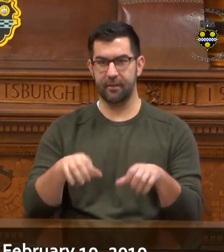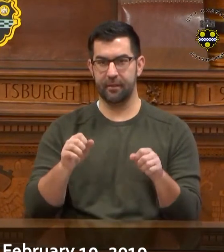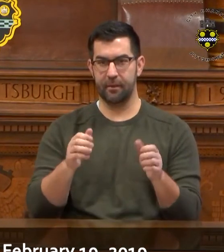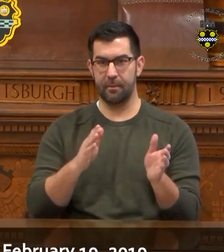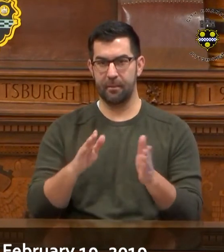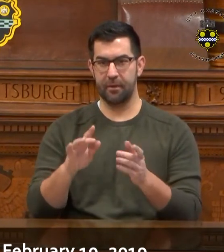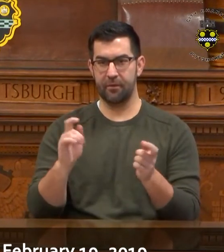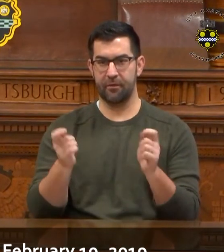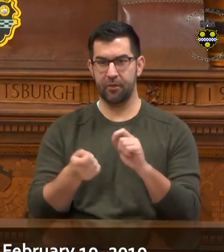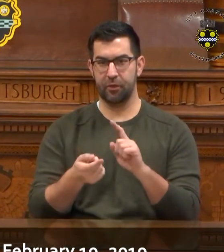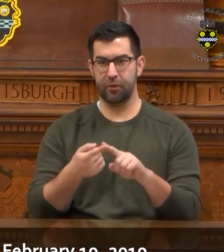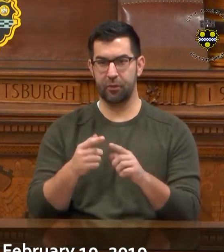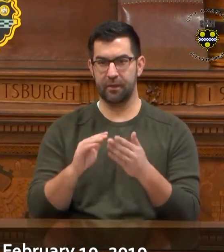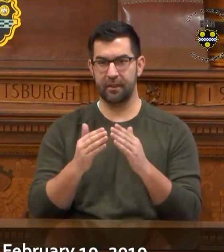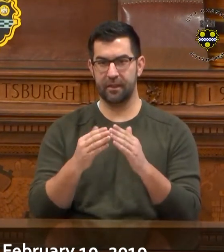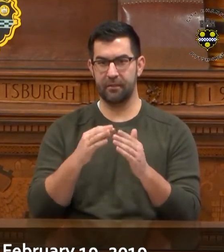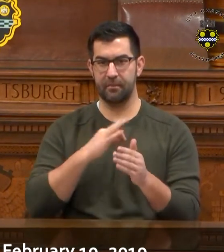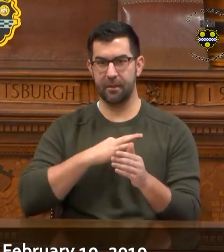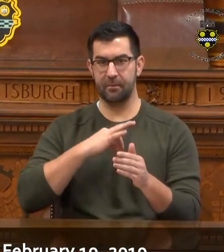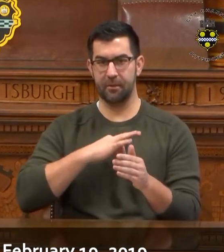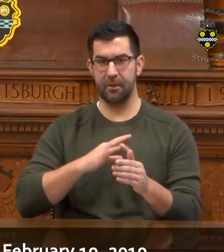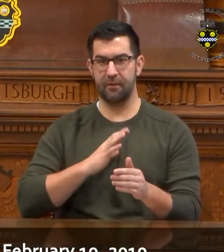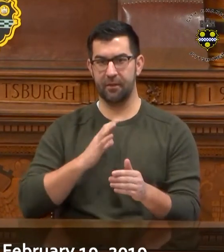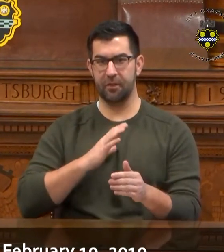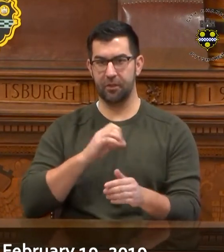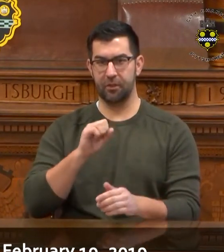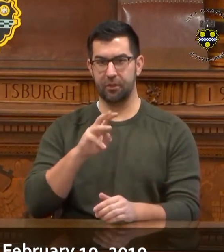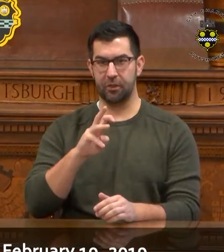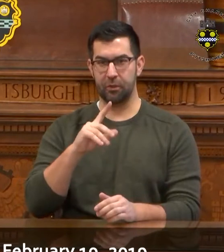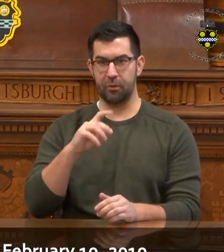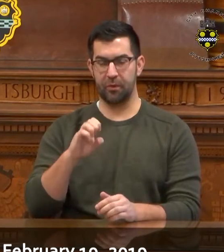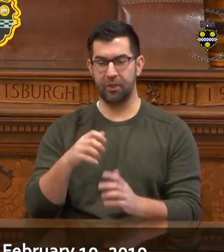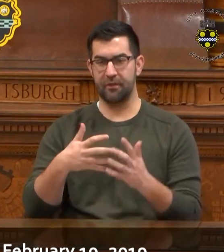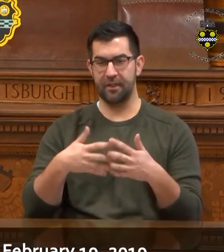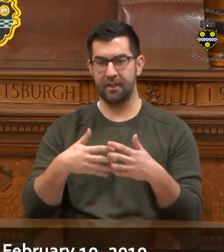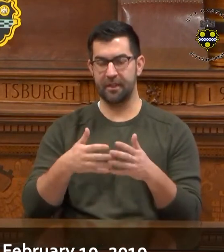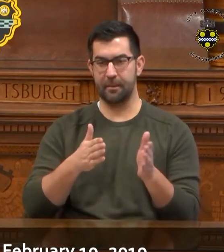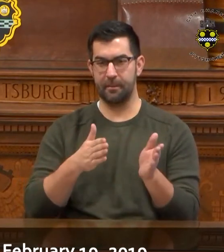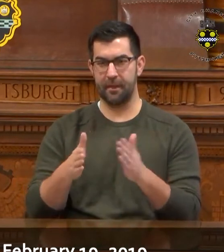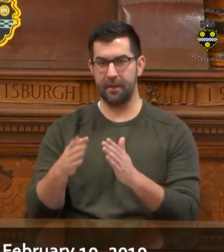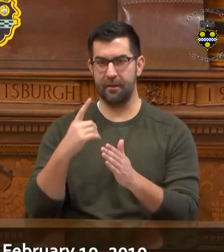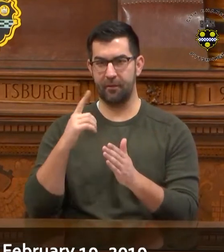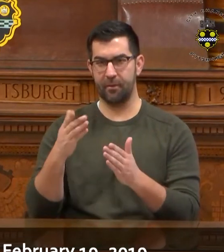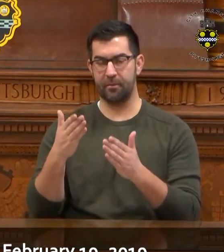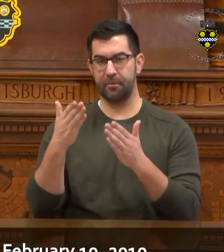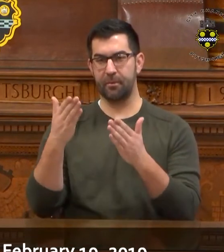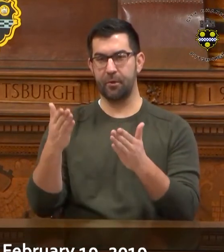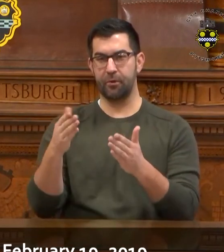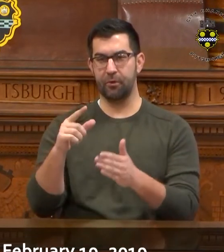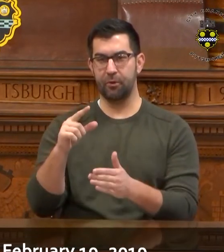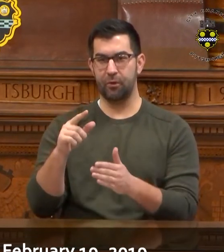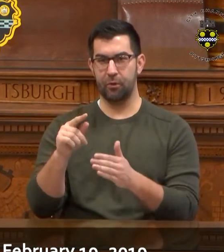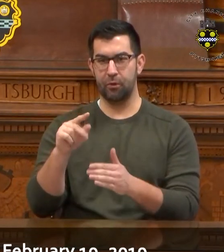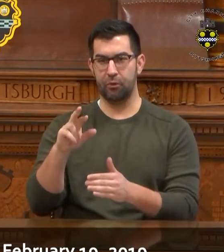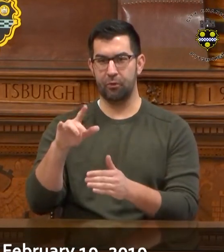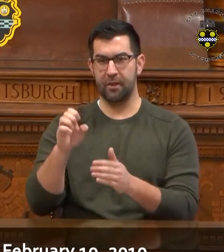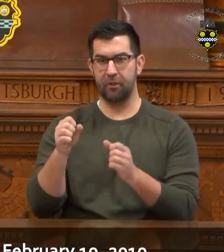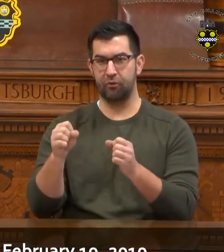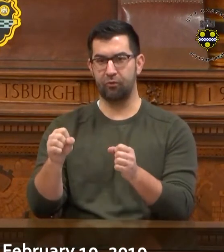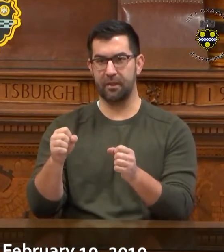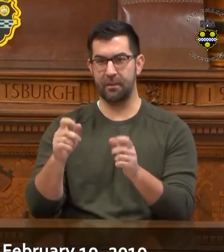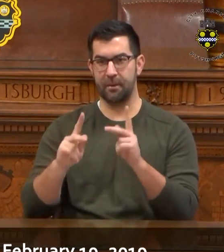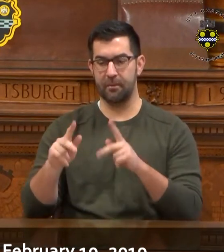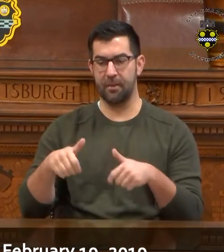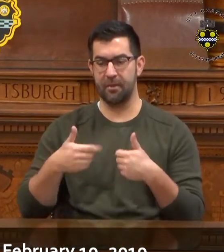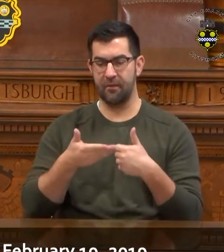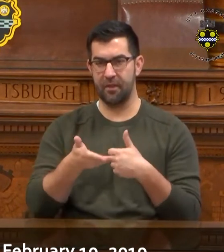Plan Revision to the City of Pittsburgh's Official Sewage Facilities Plan for Proposed Grace Street Residence